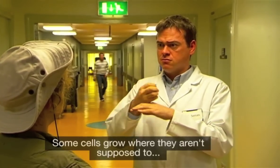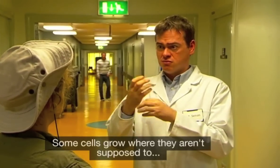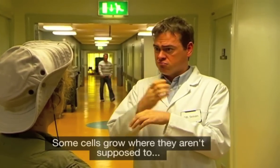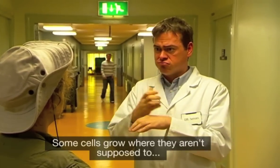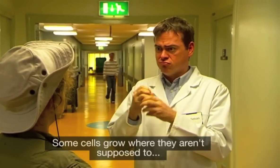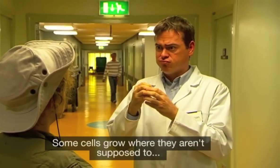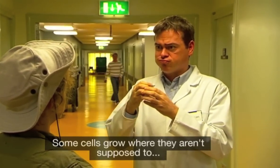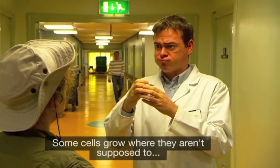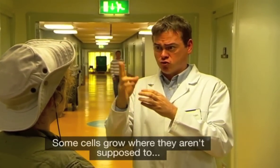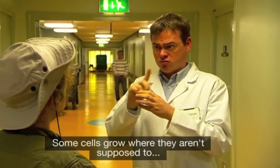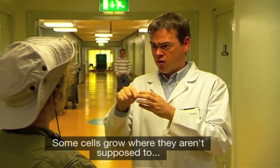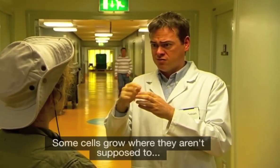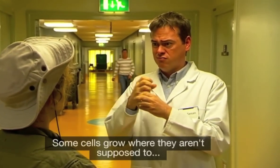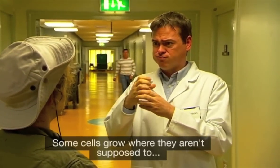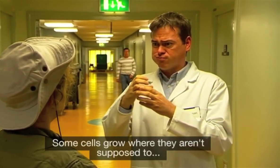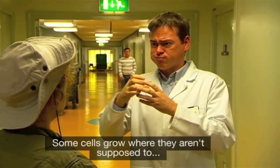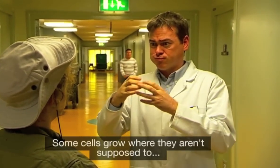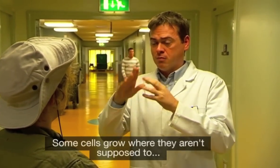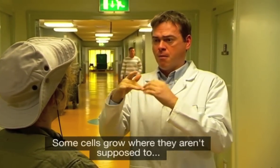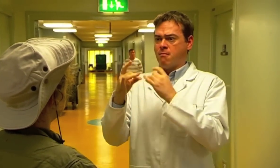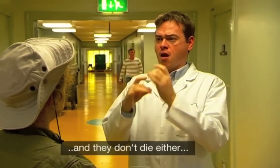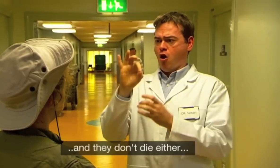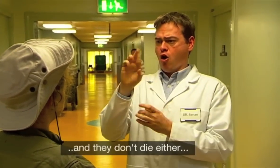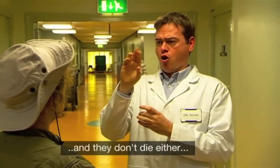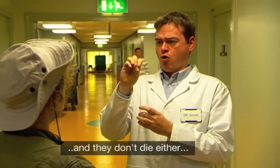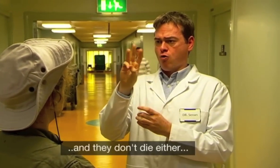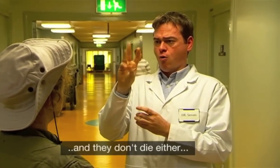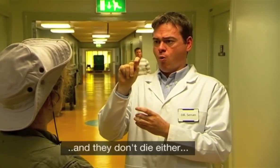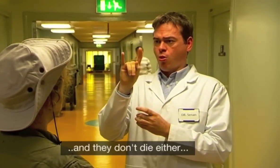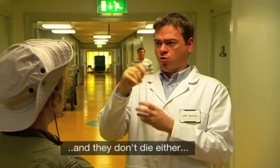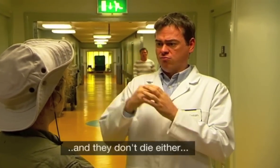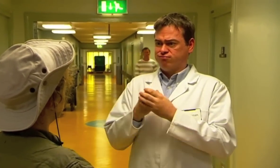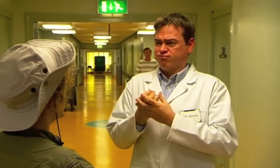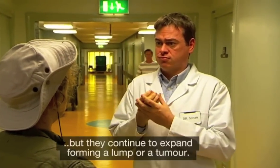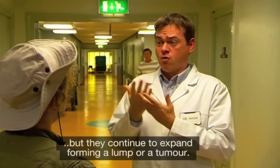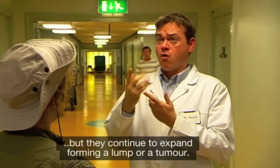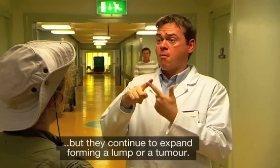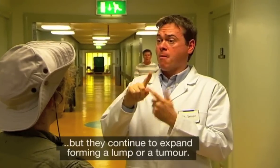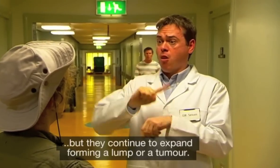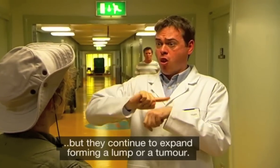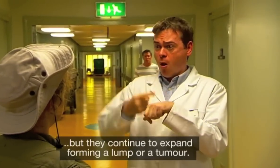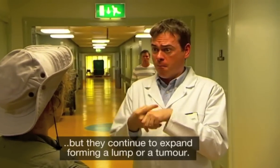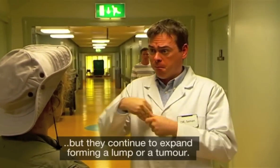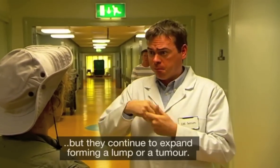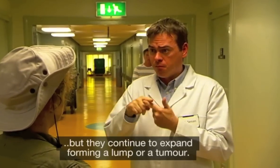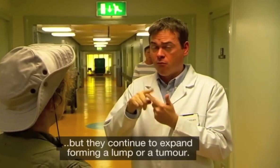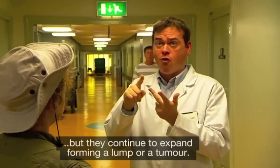Some cells grow where they aren't supposed to, and they don't die either, but they continue to expand, forming a lump or a